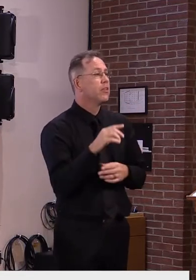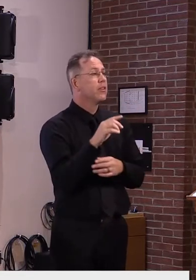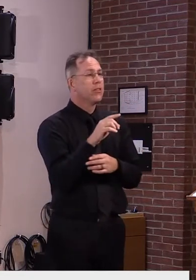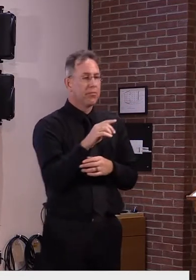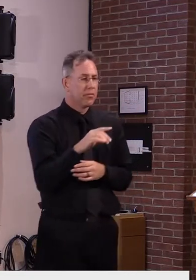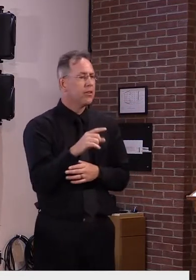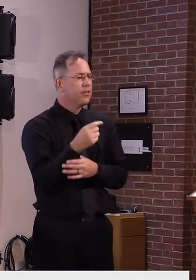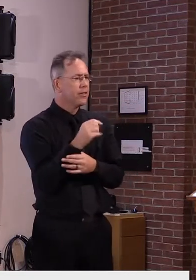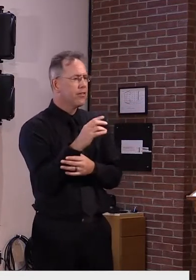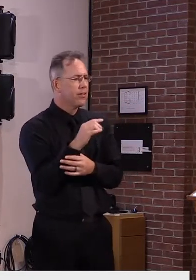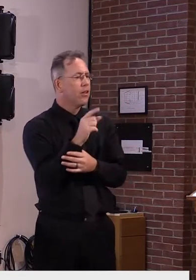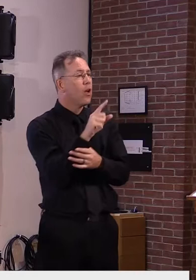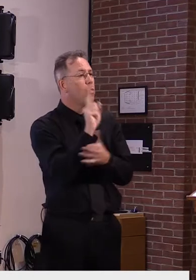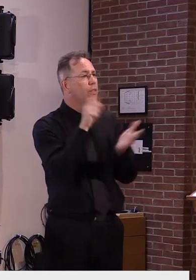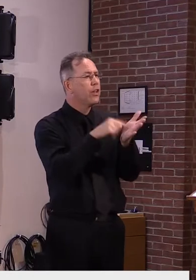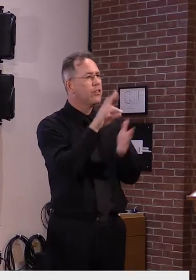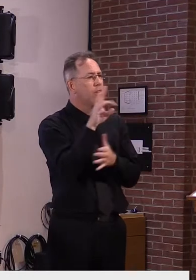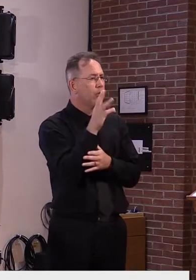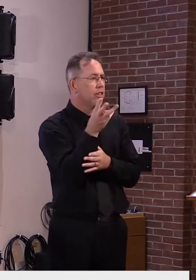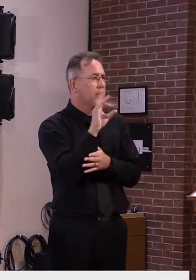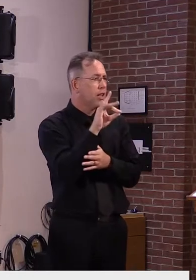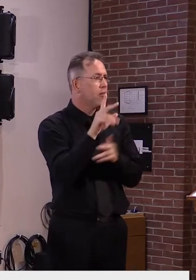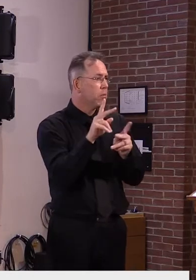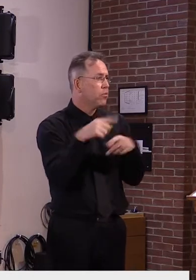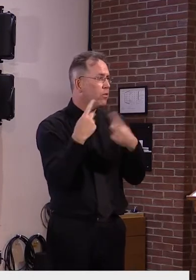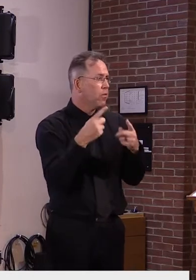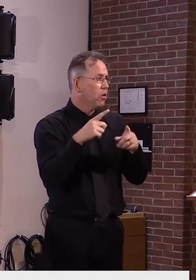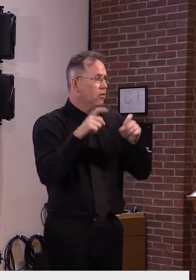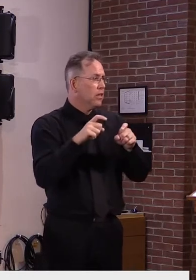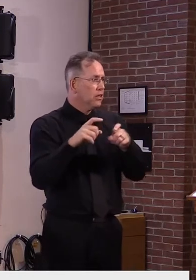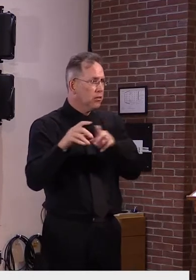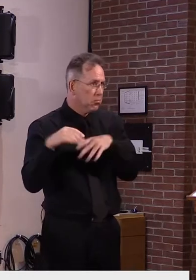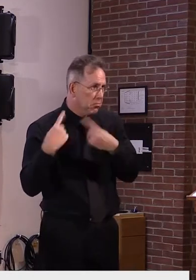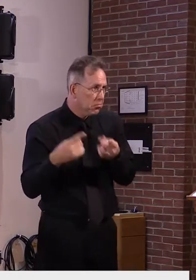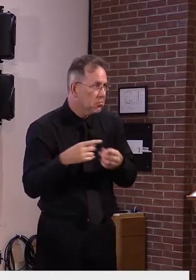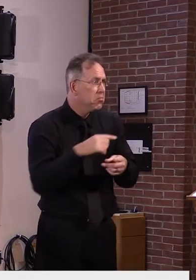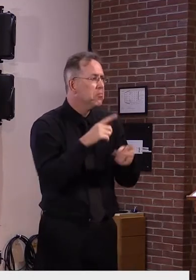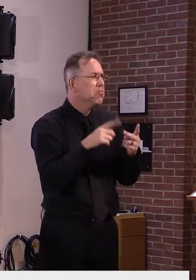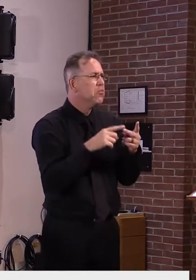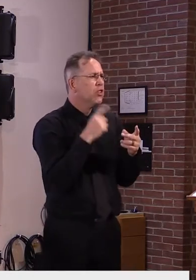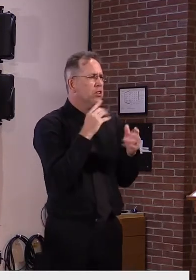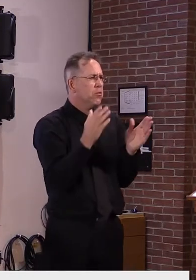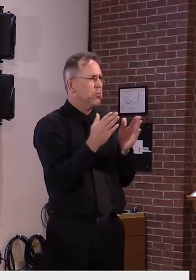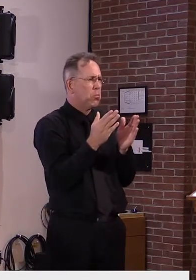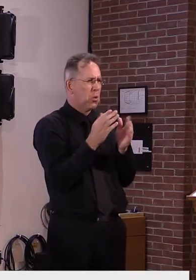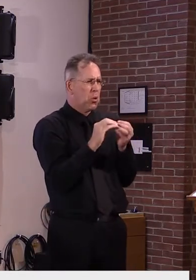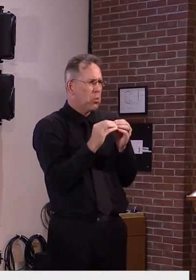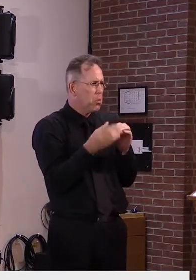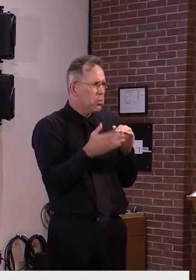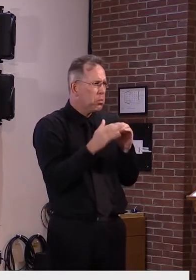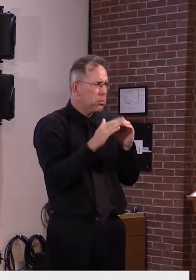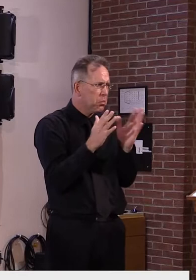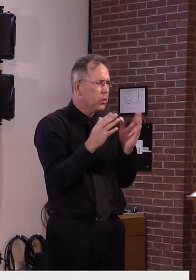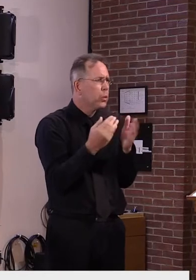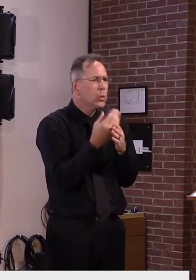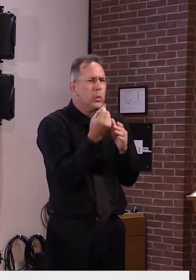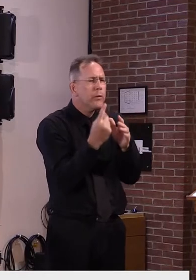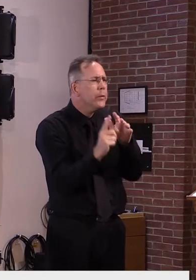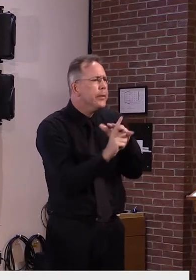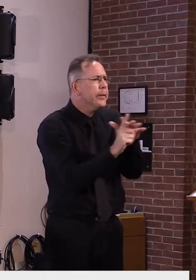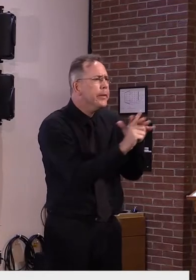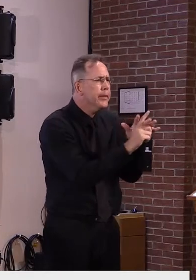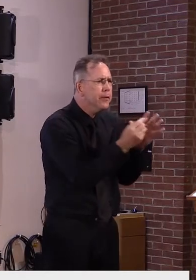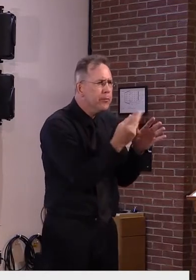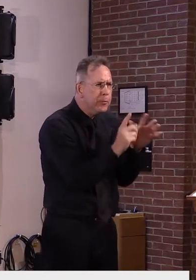We continue to have small numbers of new cases in the setting of thousands and thousands of tests. Thus, we continue to have a